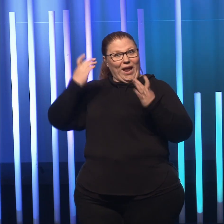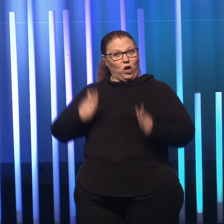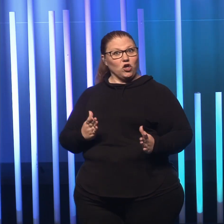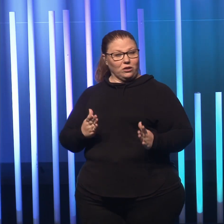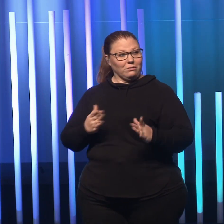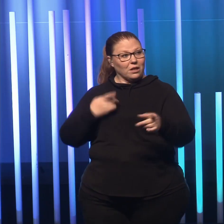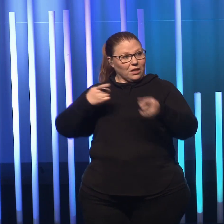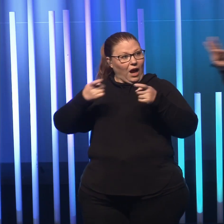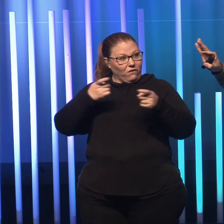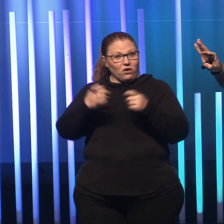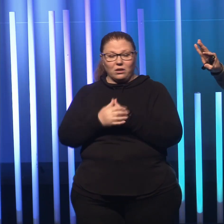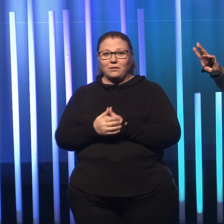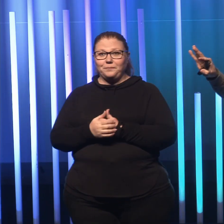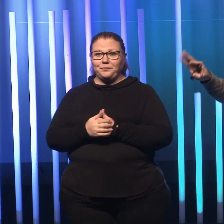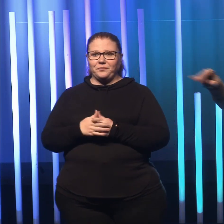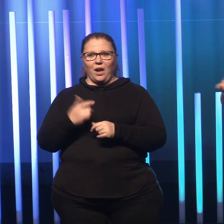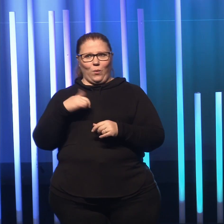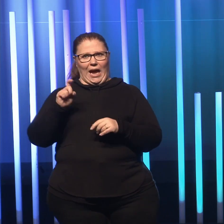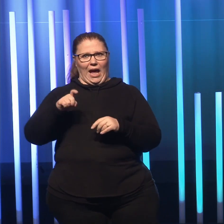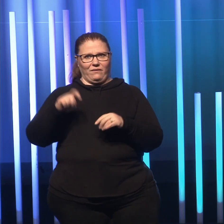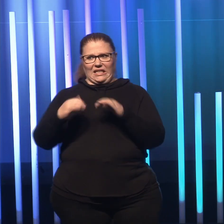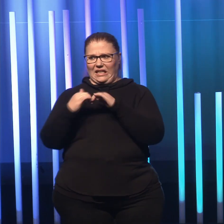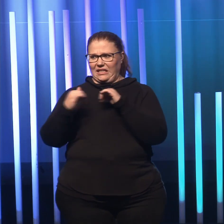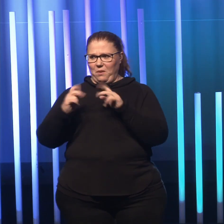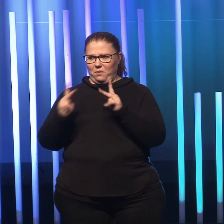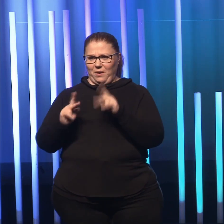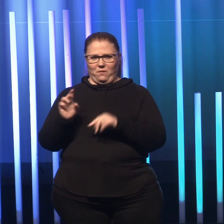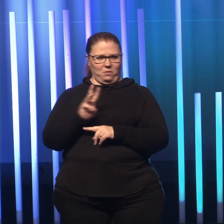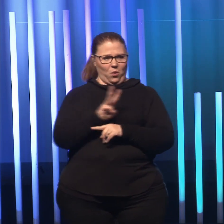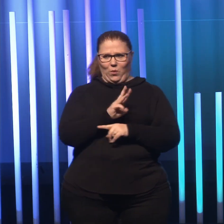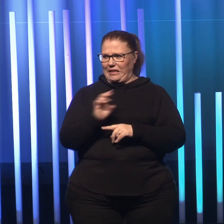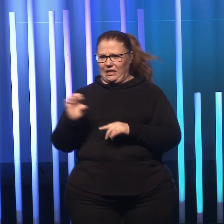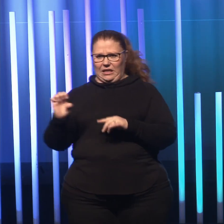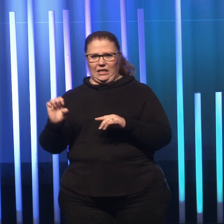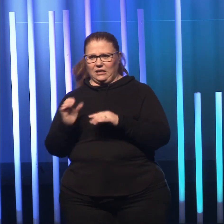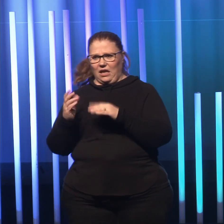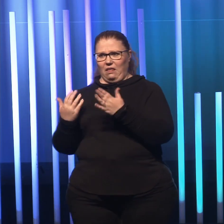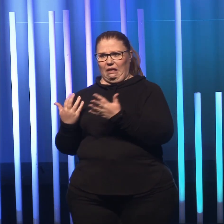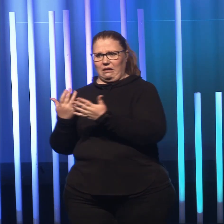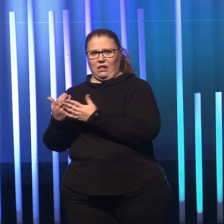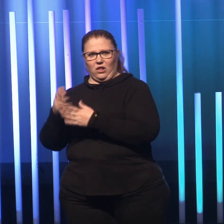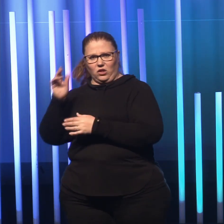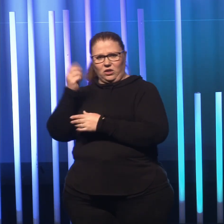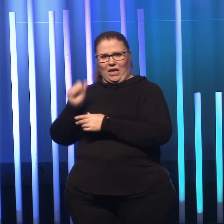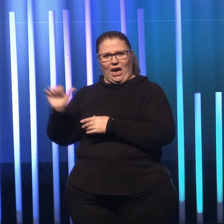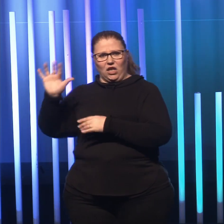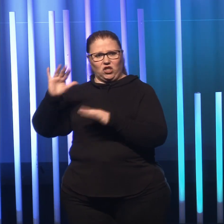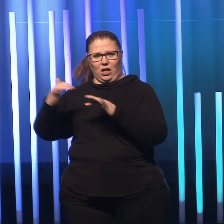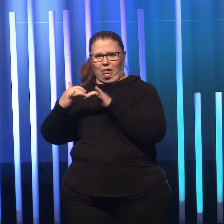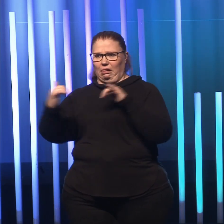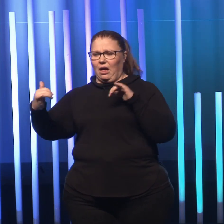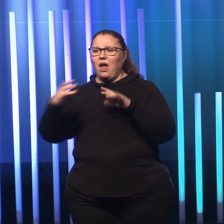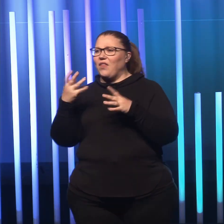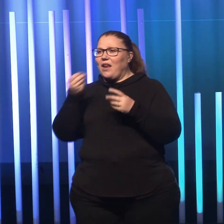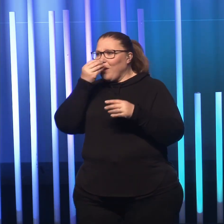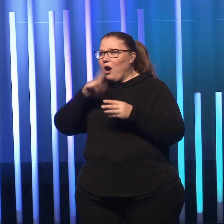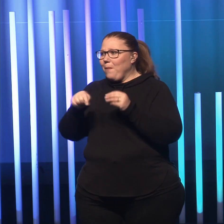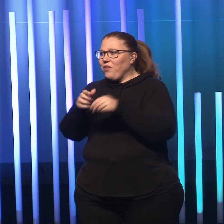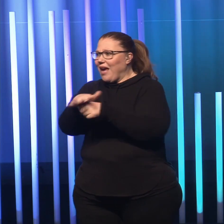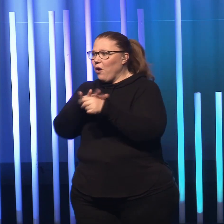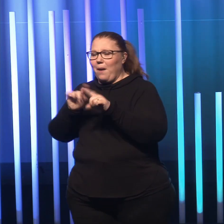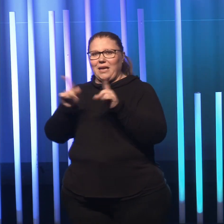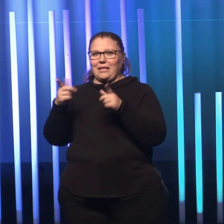this little area because we got to keep the people from the west and the east, and it like gets us into Asia, and they don't really care too much about the area except it's a